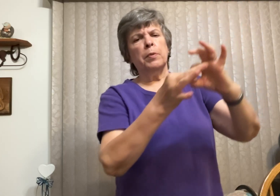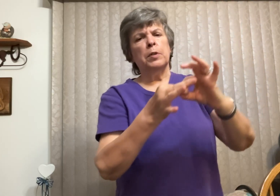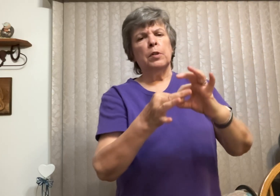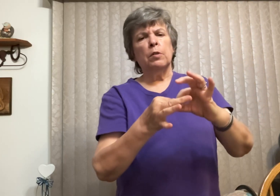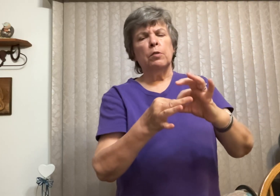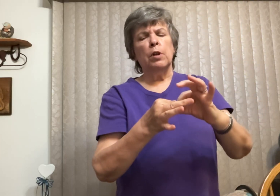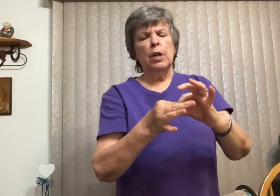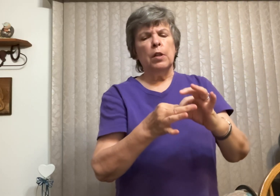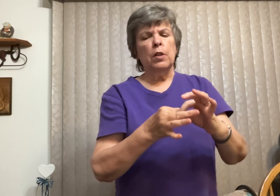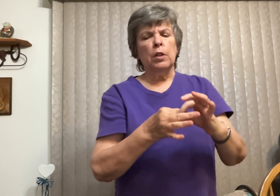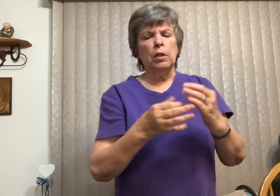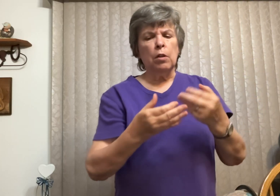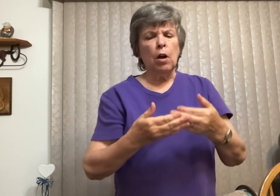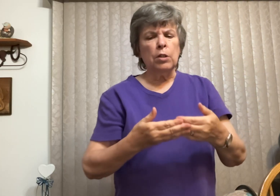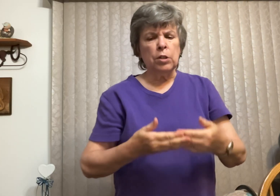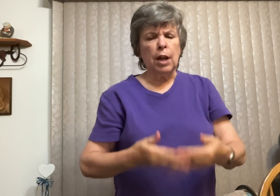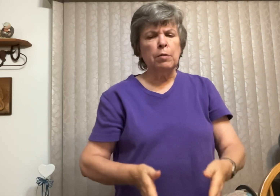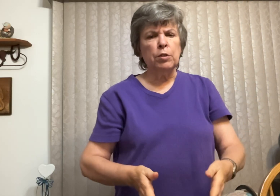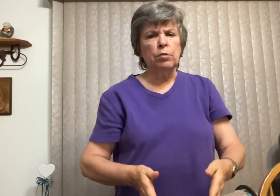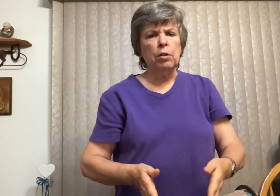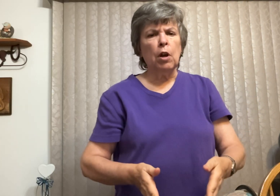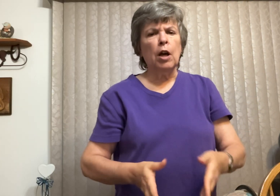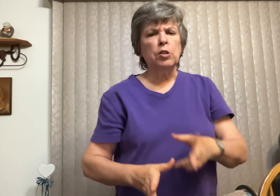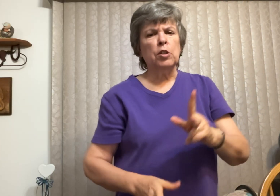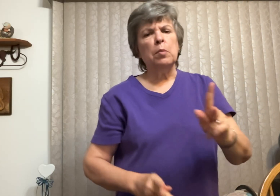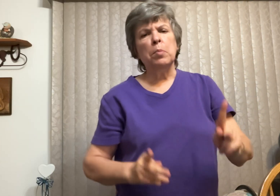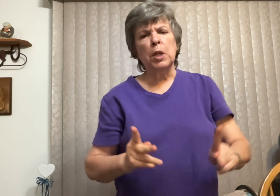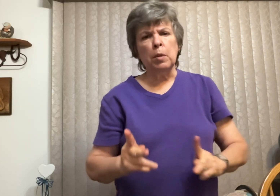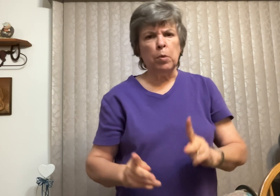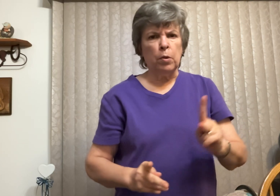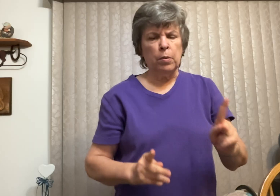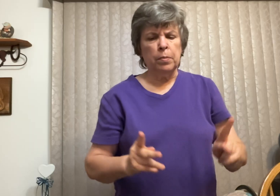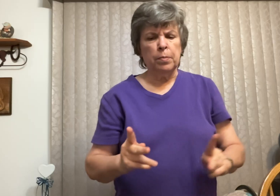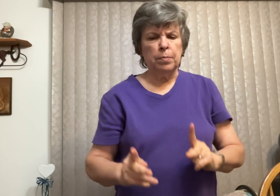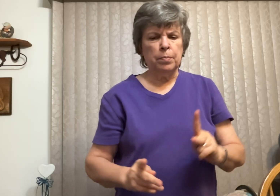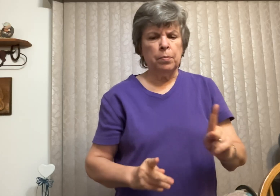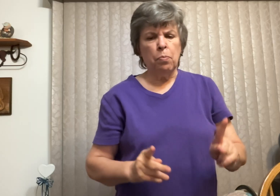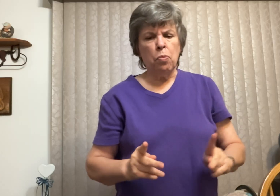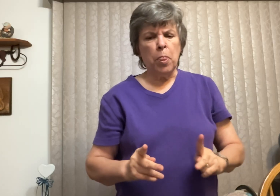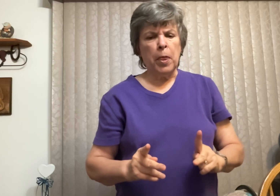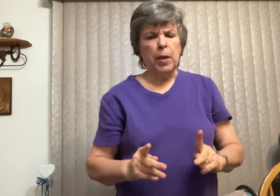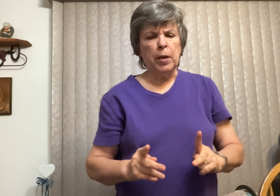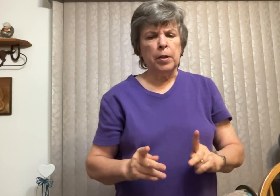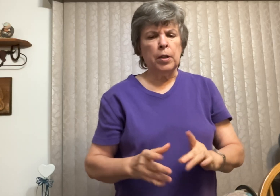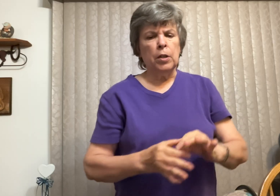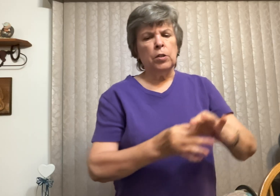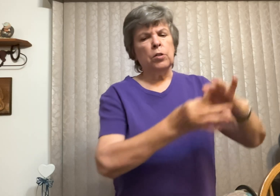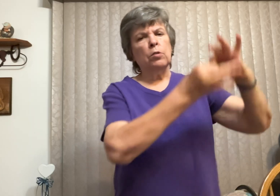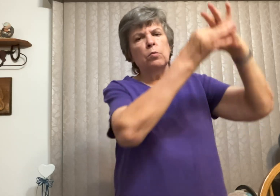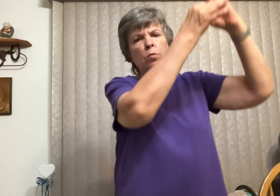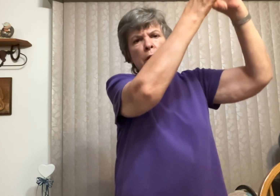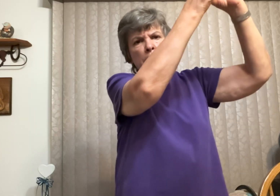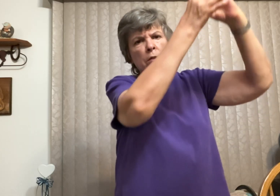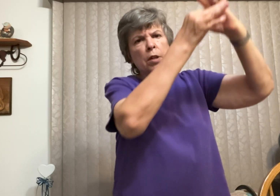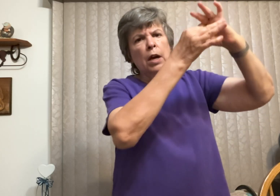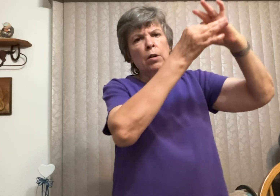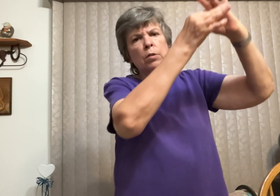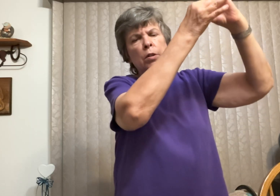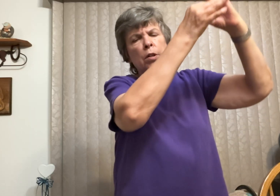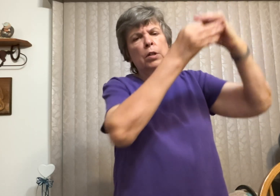So the lost, and I would do lost people. Okay, so reconcile